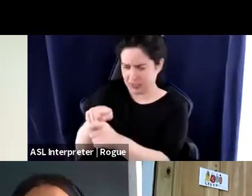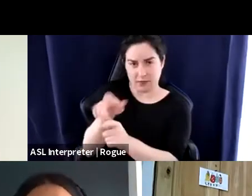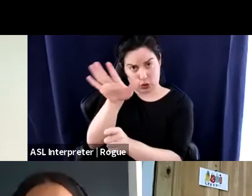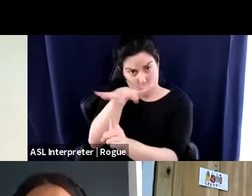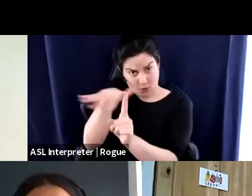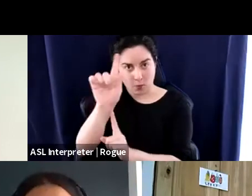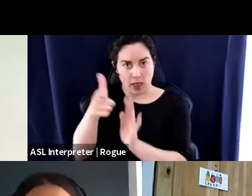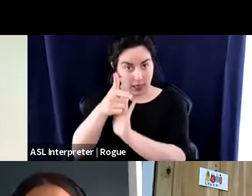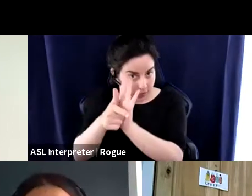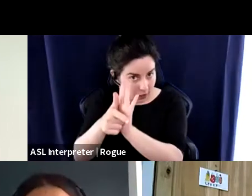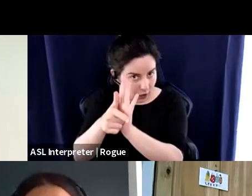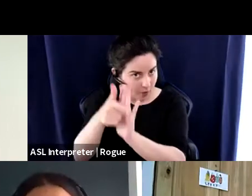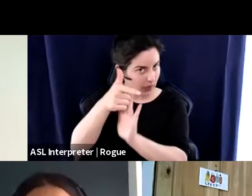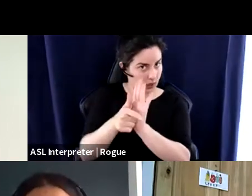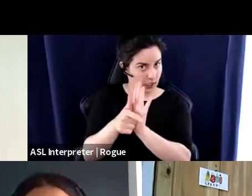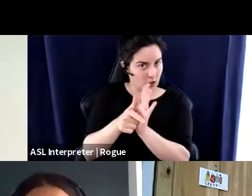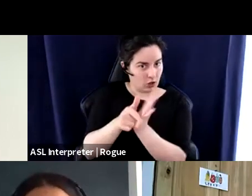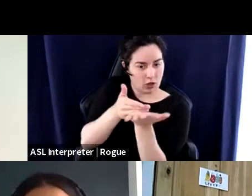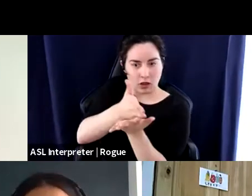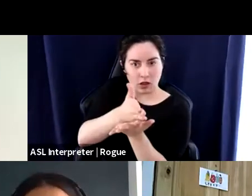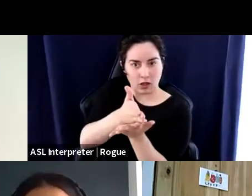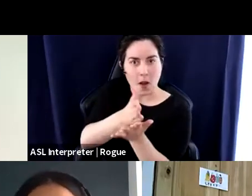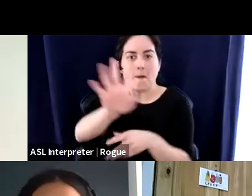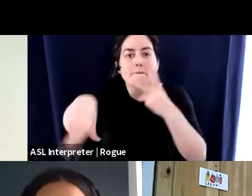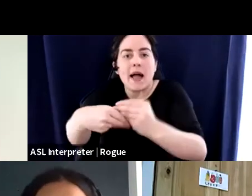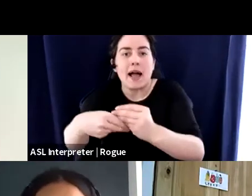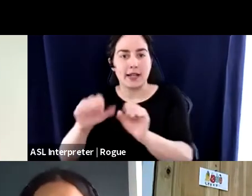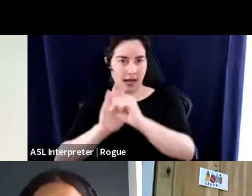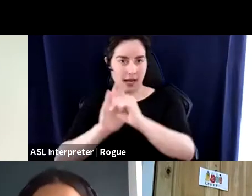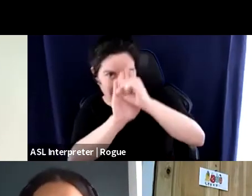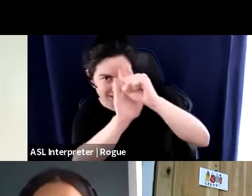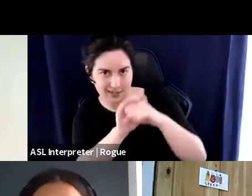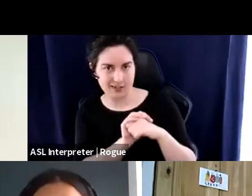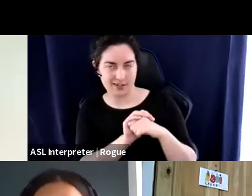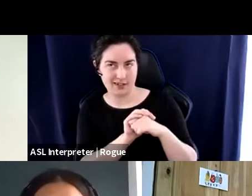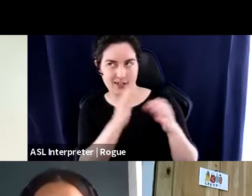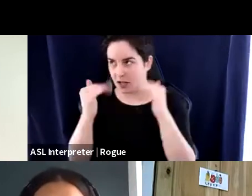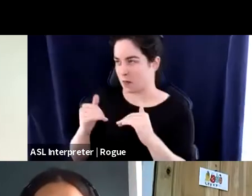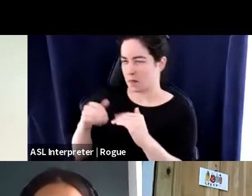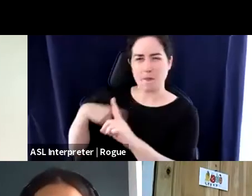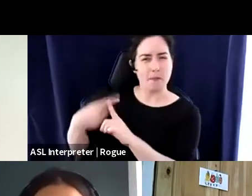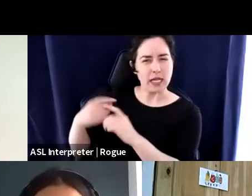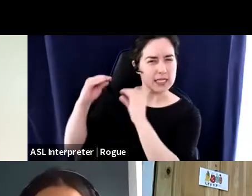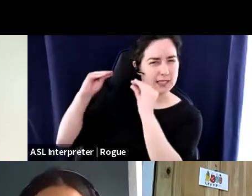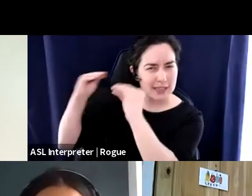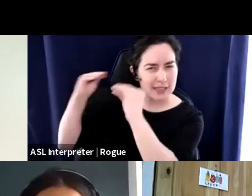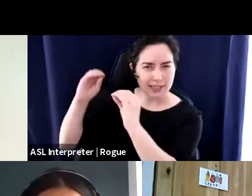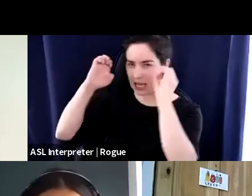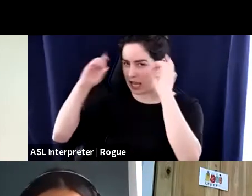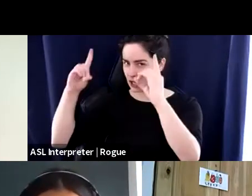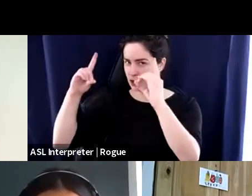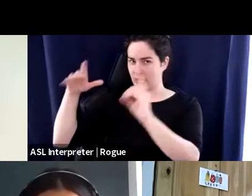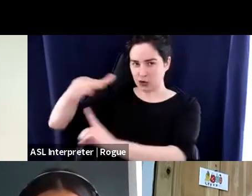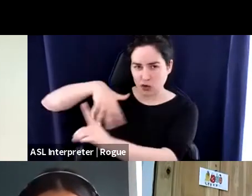an advocacy context, of course, educational context. And we wondered if we could pose to